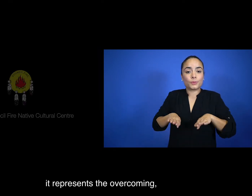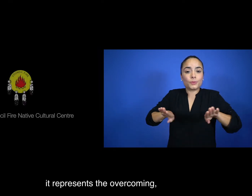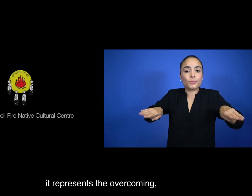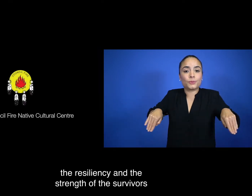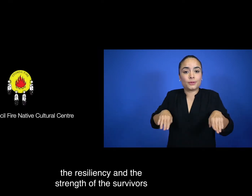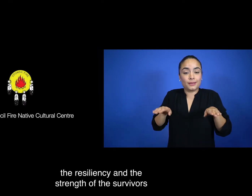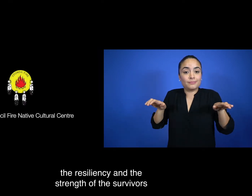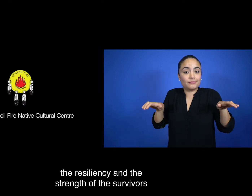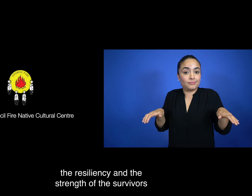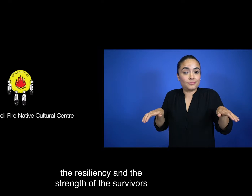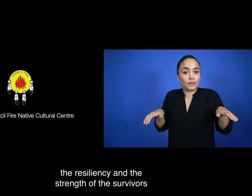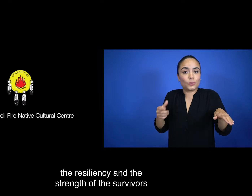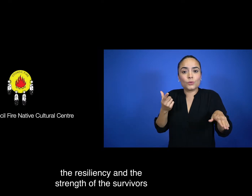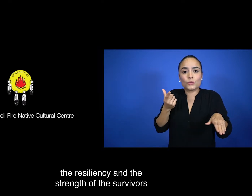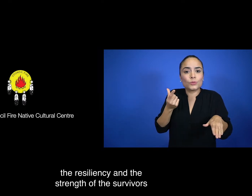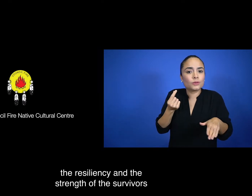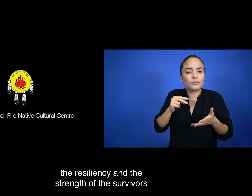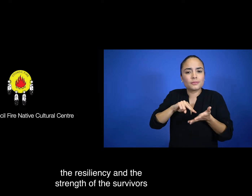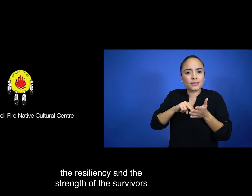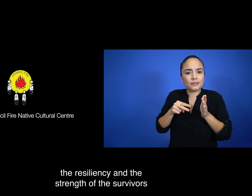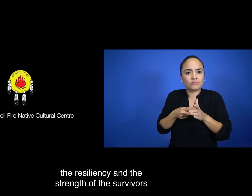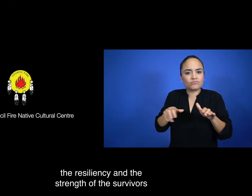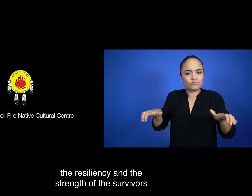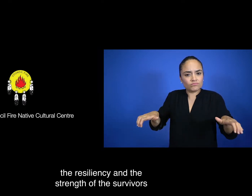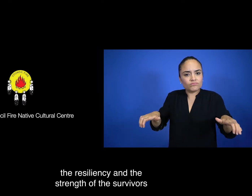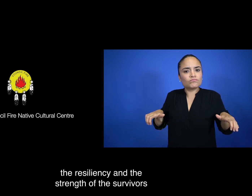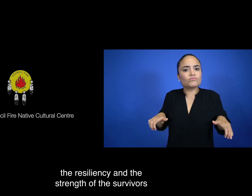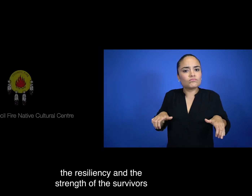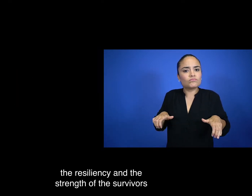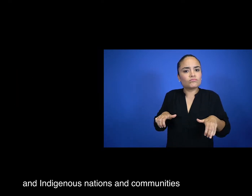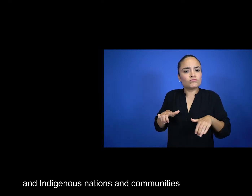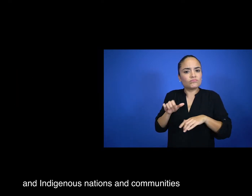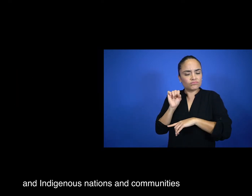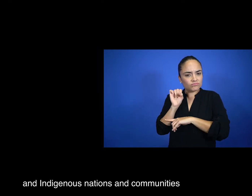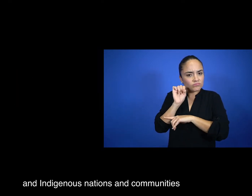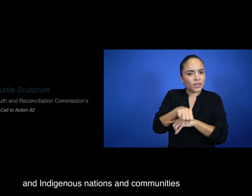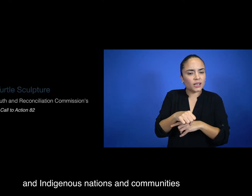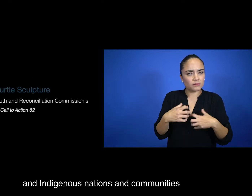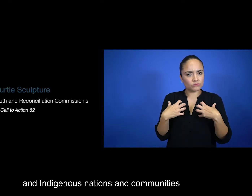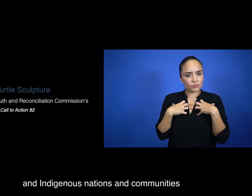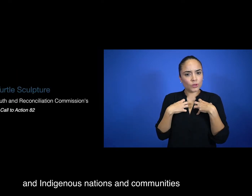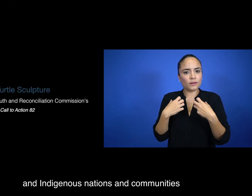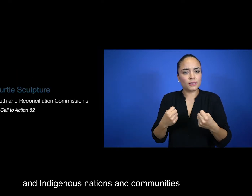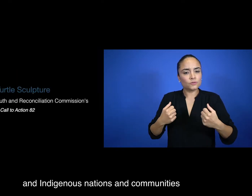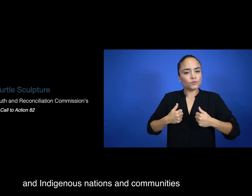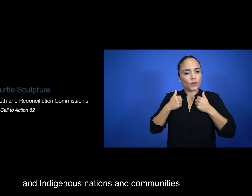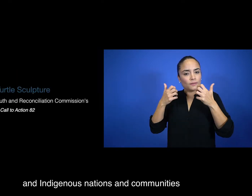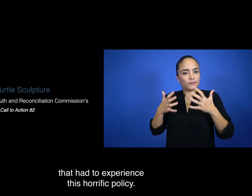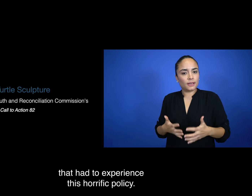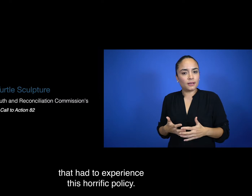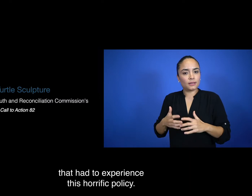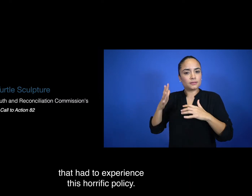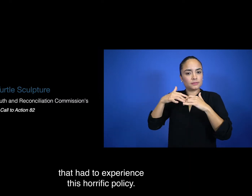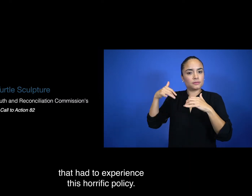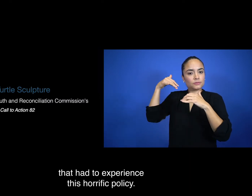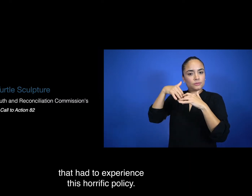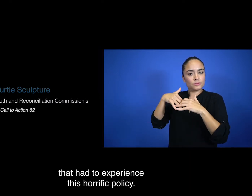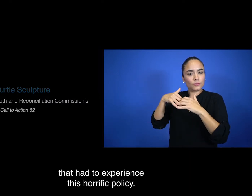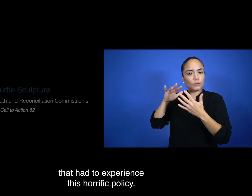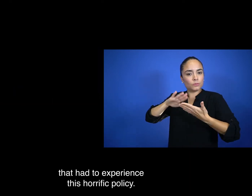overcoming, the resiliency and the strength of the survivors and the Indigenous nations and communities that had to experience